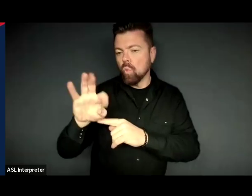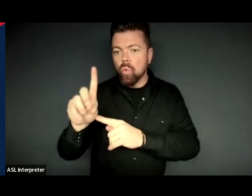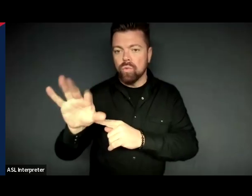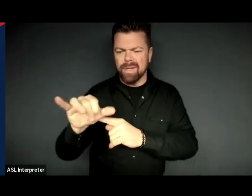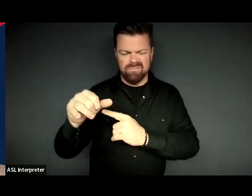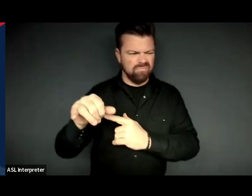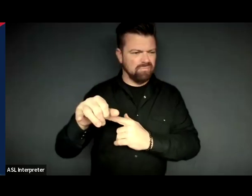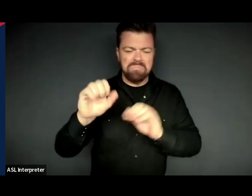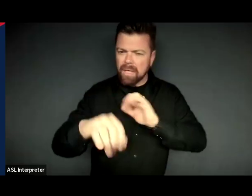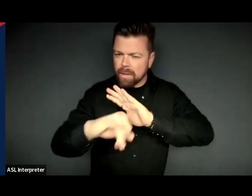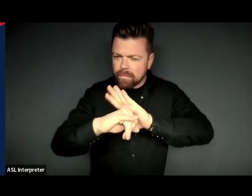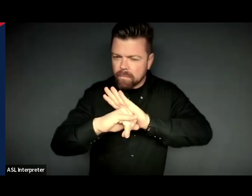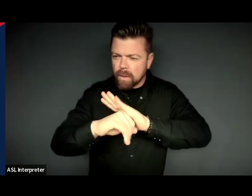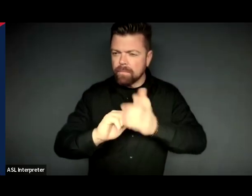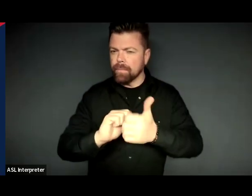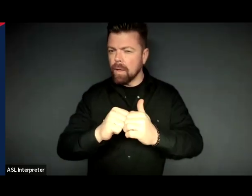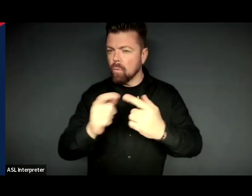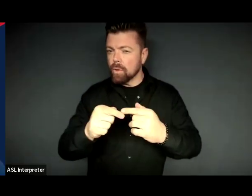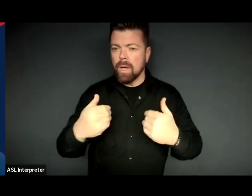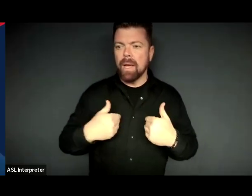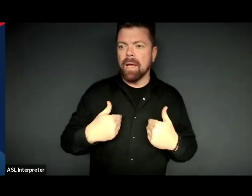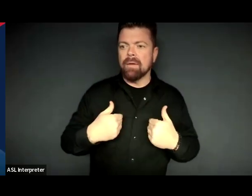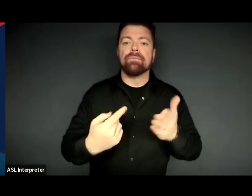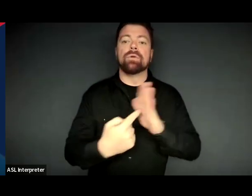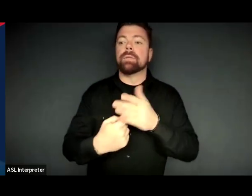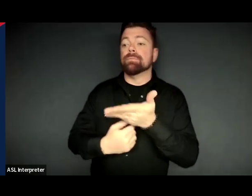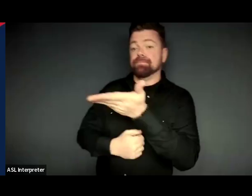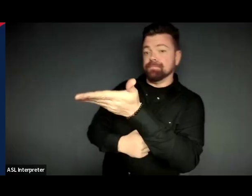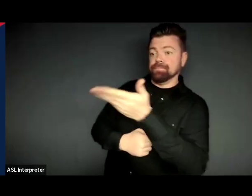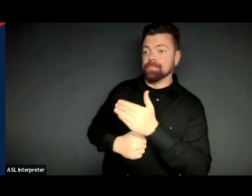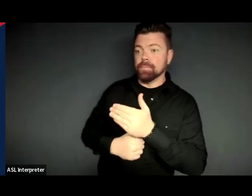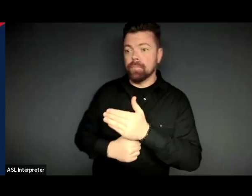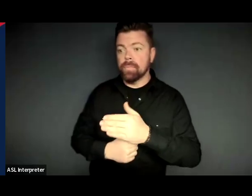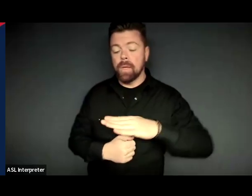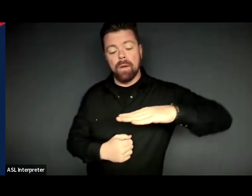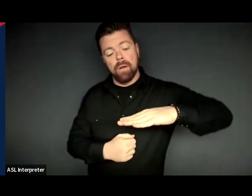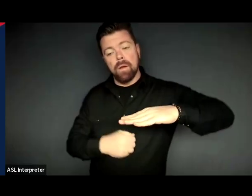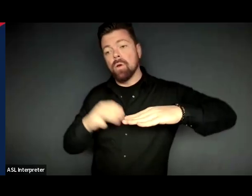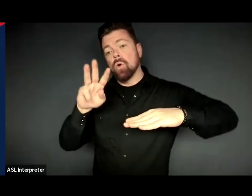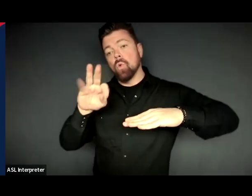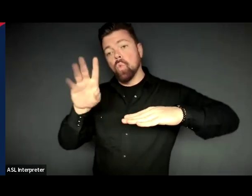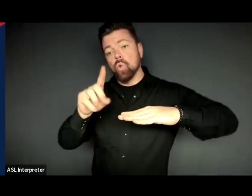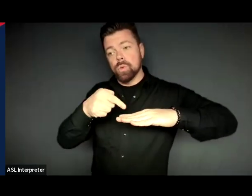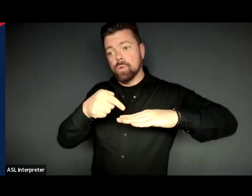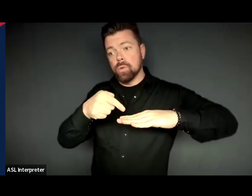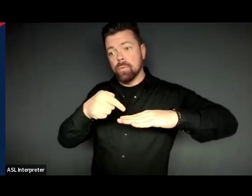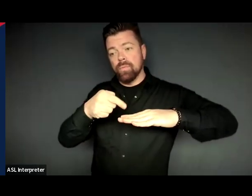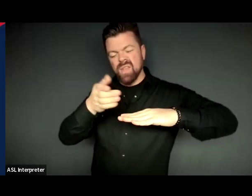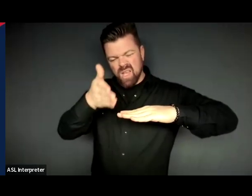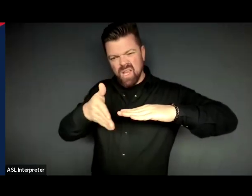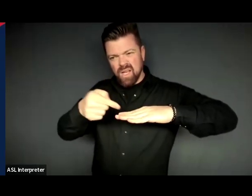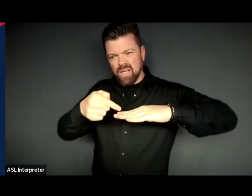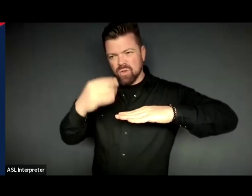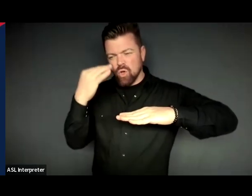because when you have a wound, say the wound's over here, and the edge of the wound will